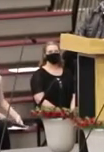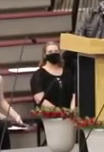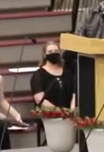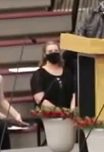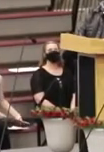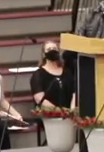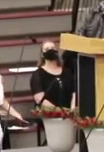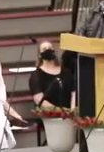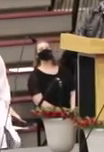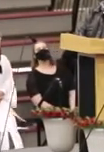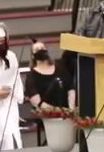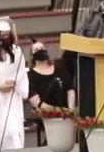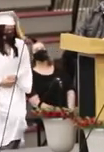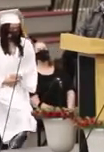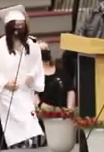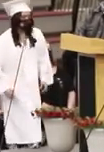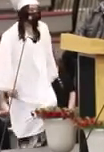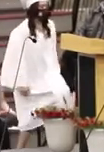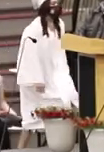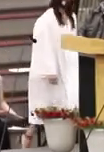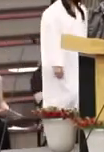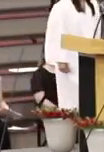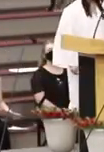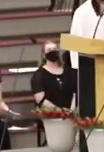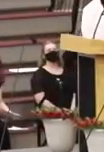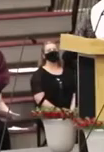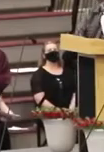Victoria Vera Duque.